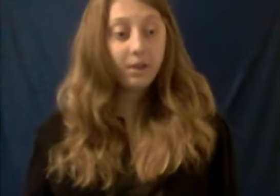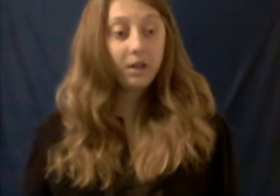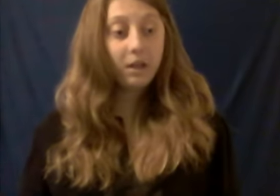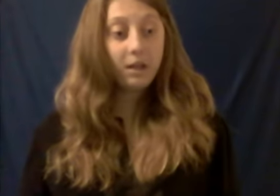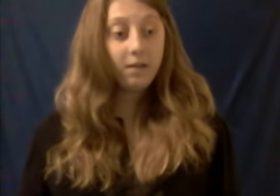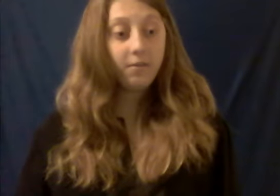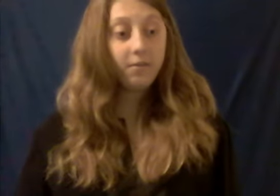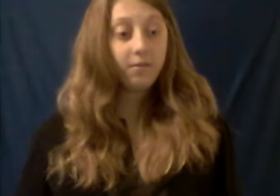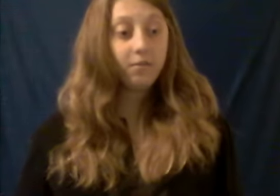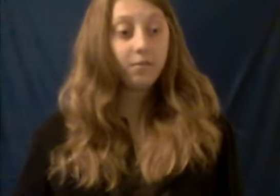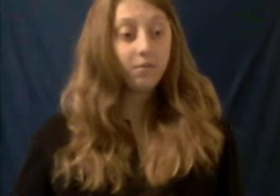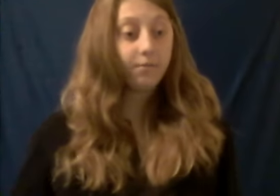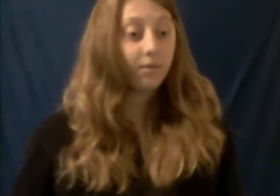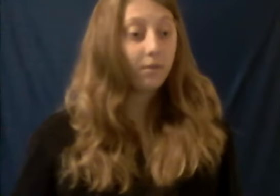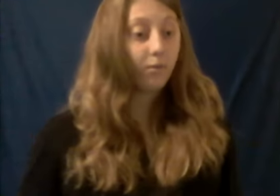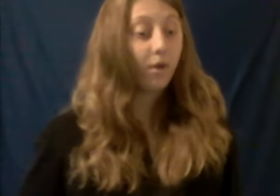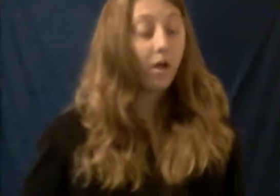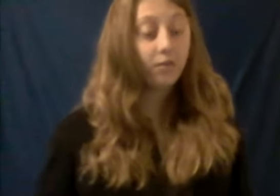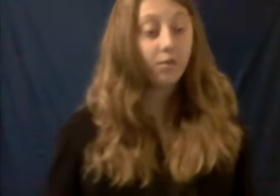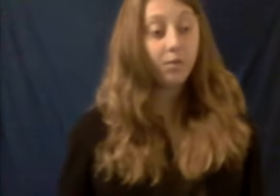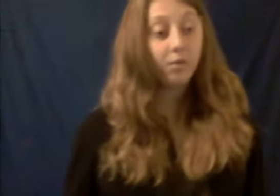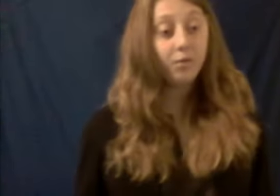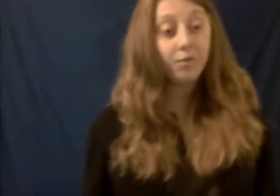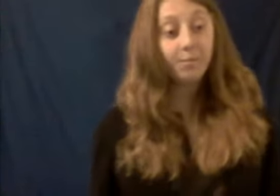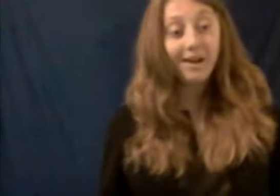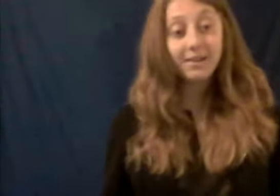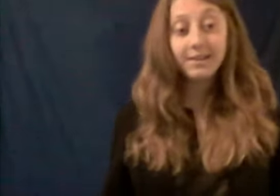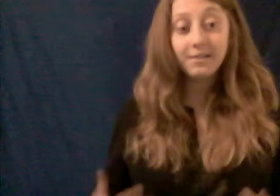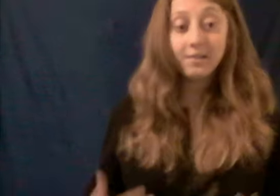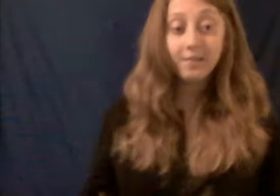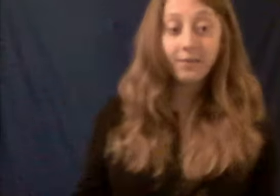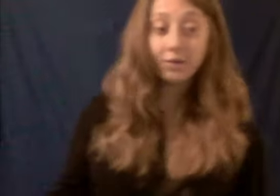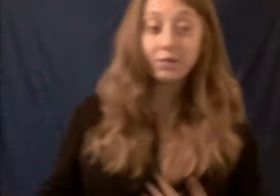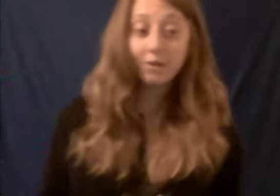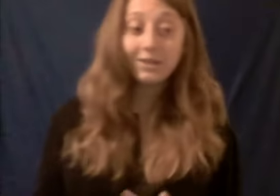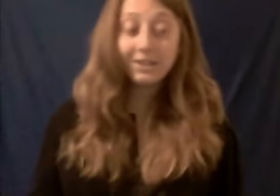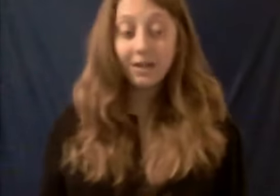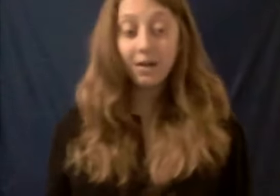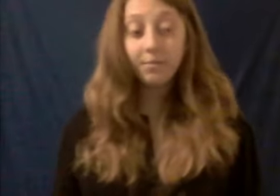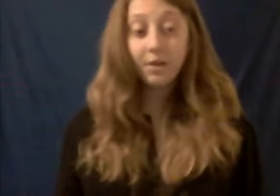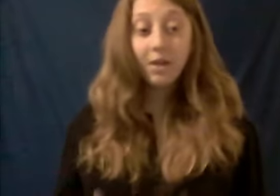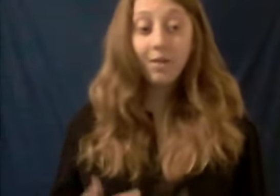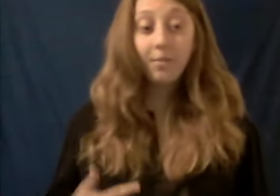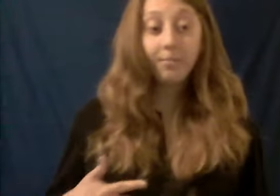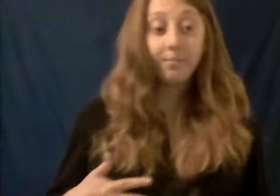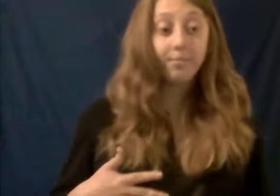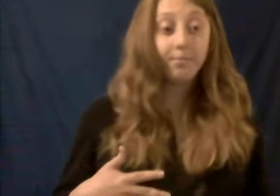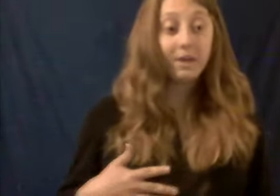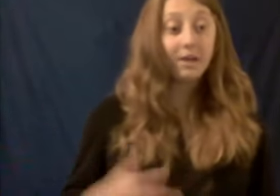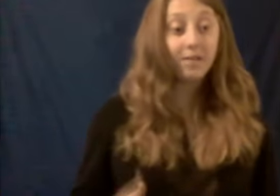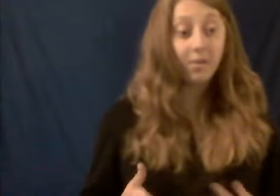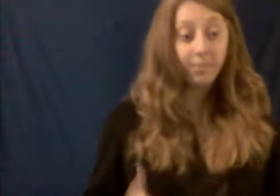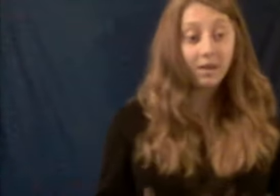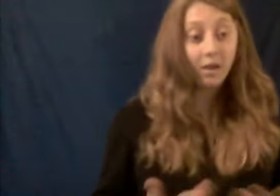disability leave, we'll also lose my $700 income because I'll be at